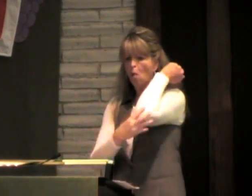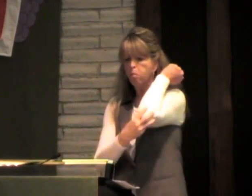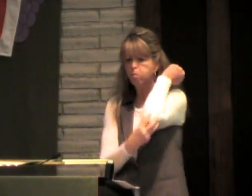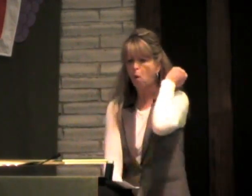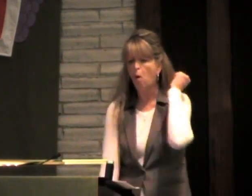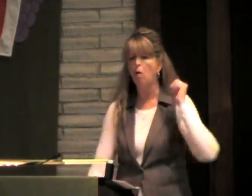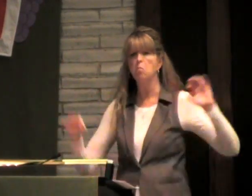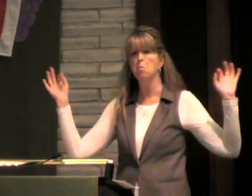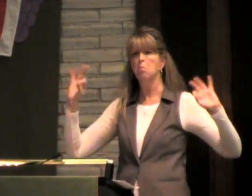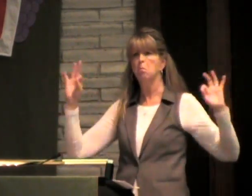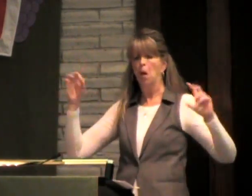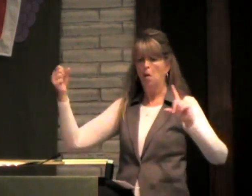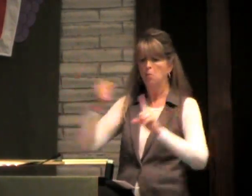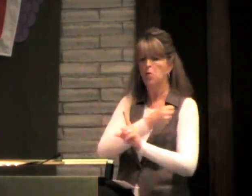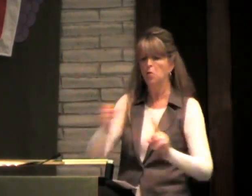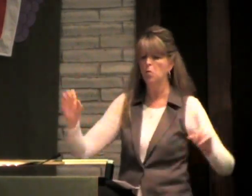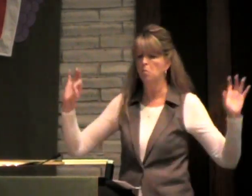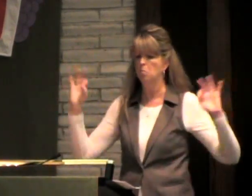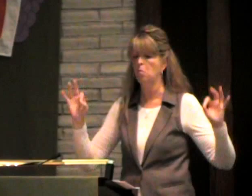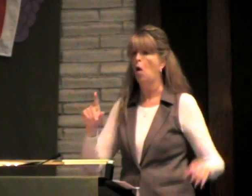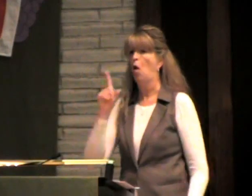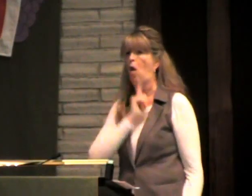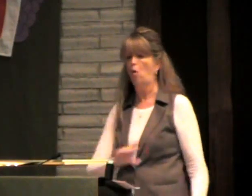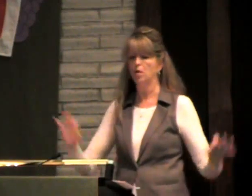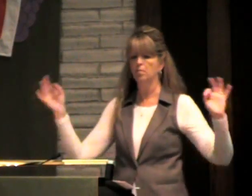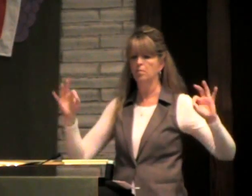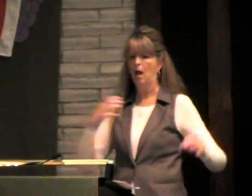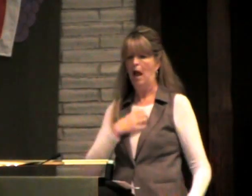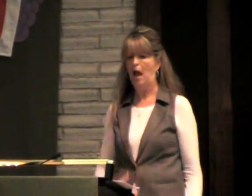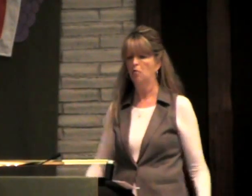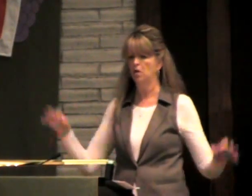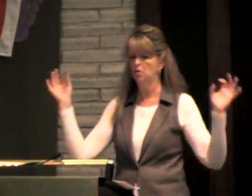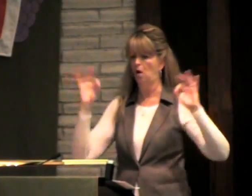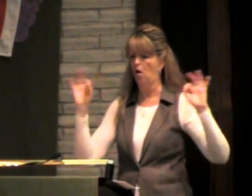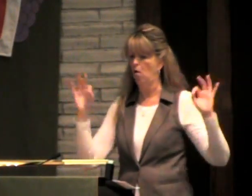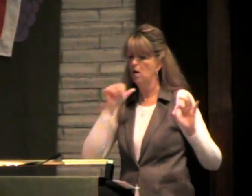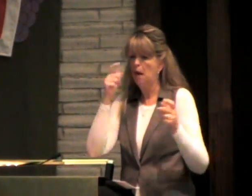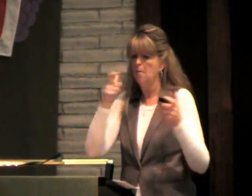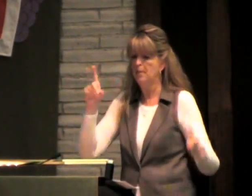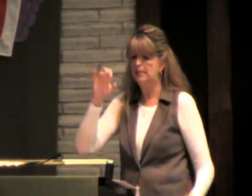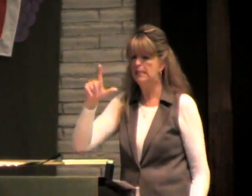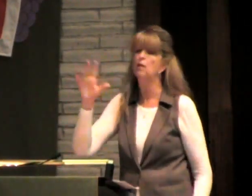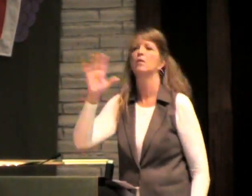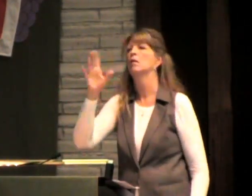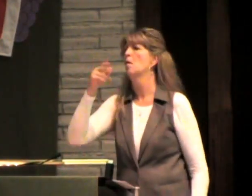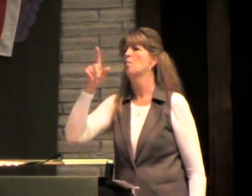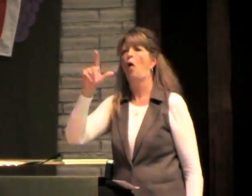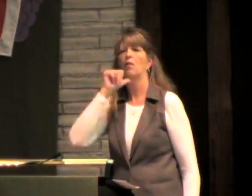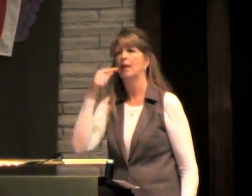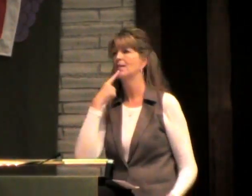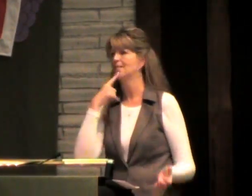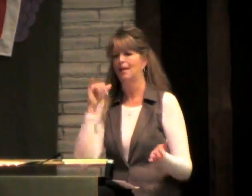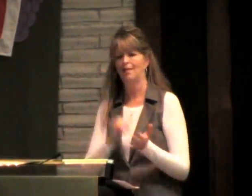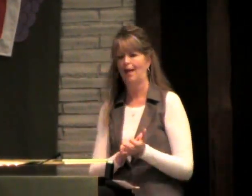But Paul didn't tell the poor folks that they were insignificant, that beatings were no big deal. He did not say